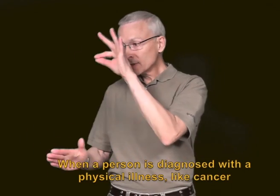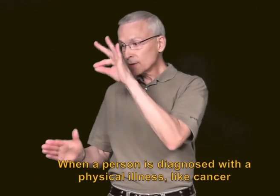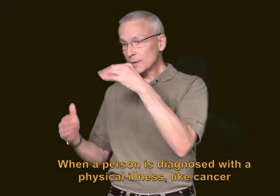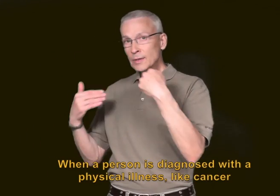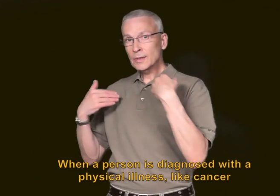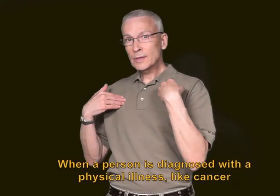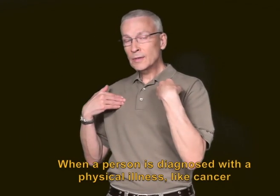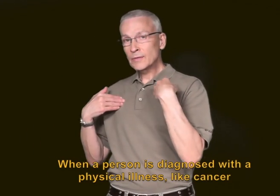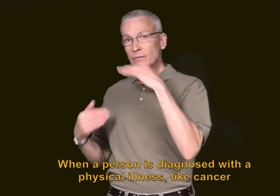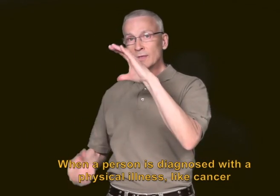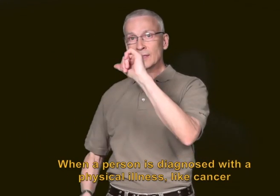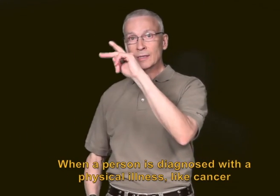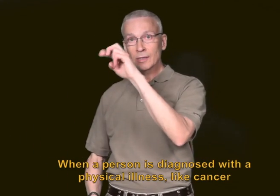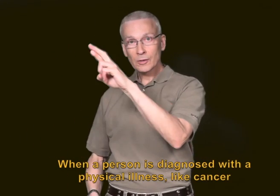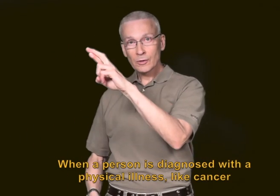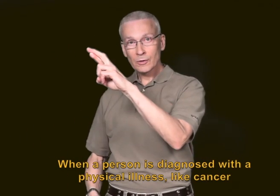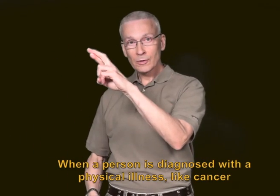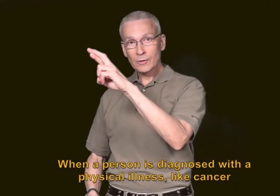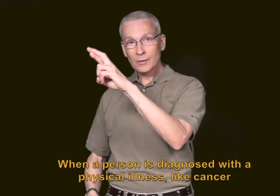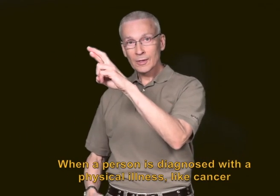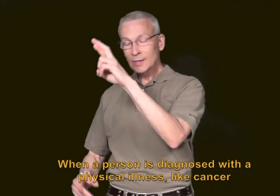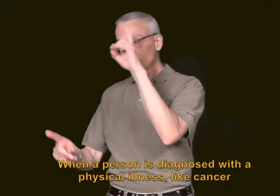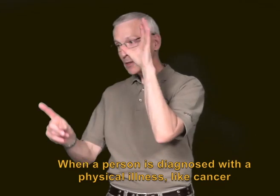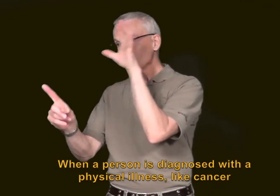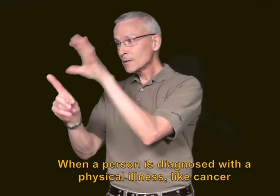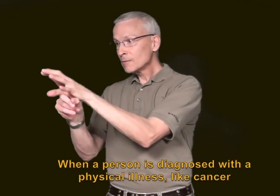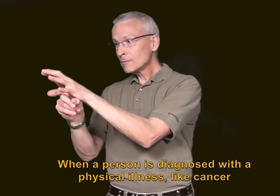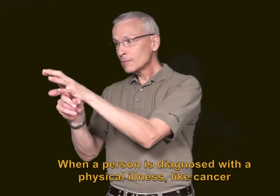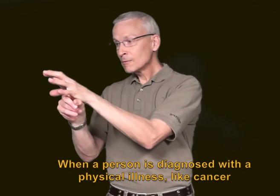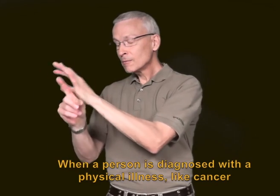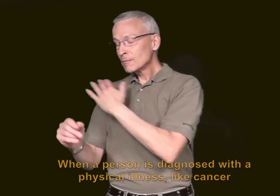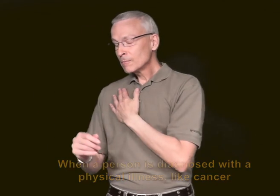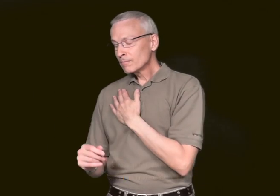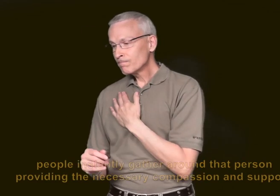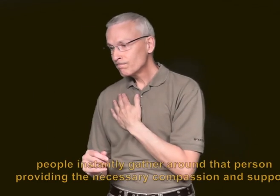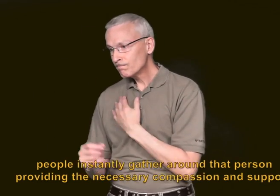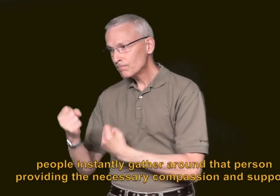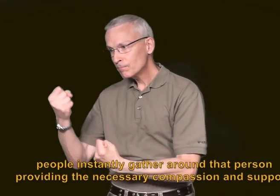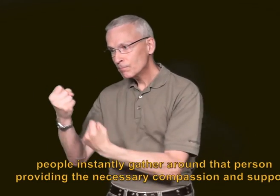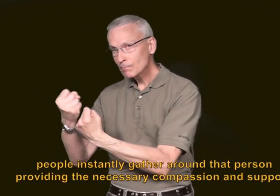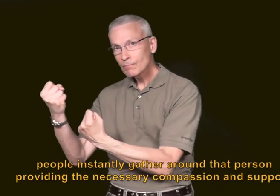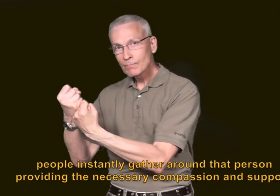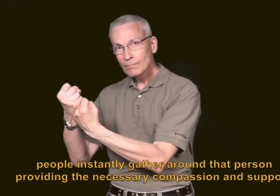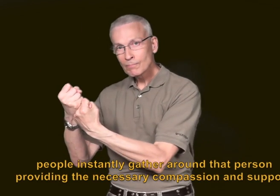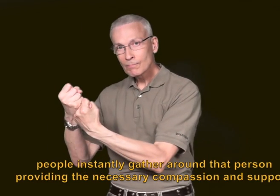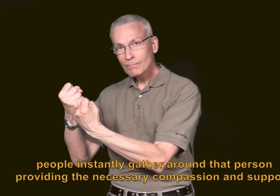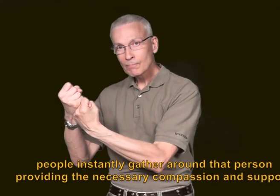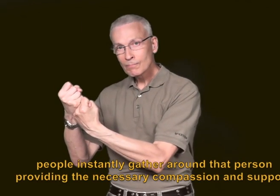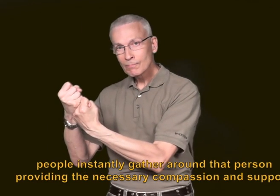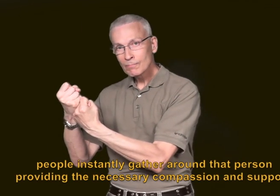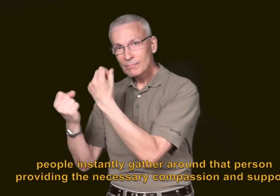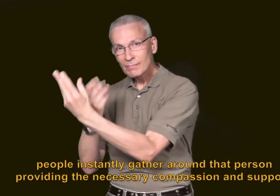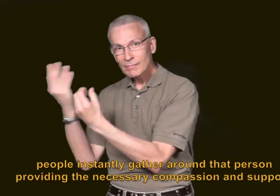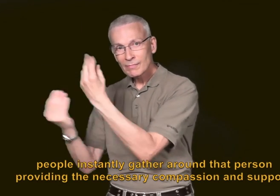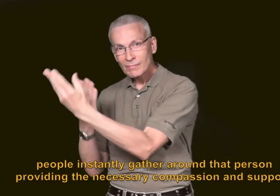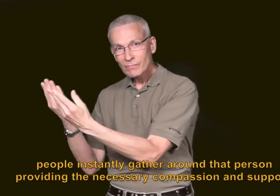When a person is diagnosed with a physical illness, like cancer, people instantly gather around that person, providing the necessary